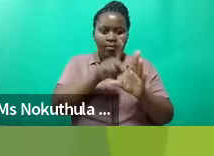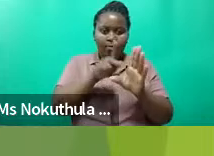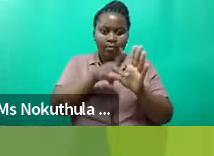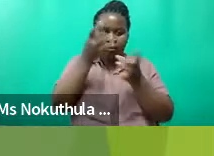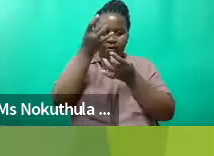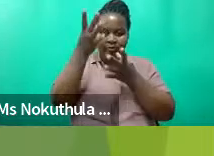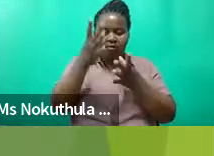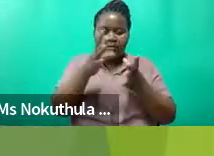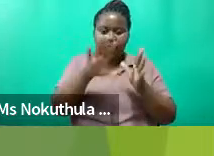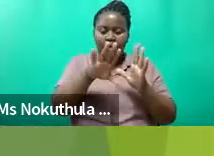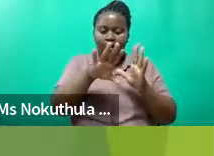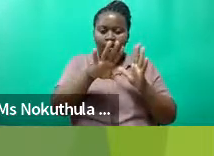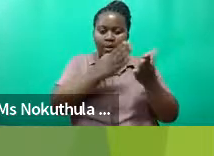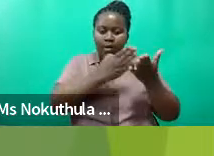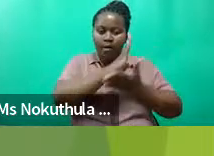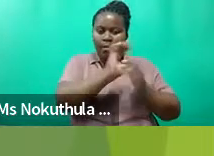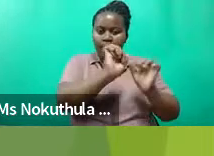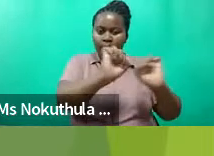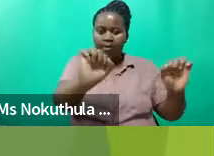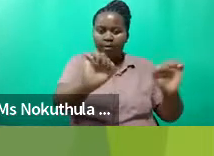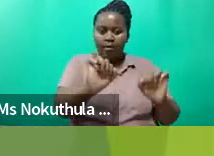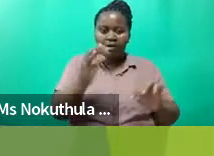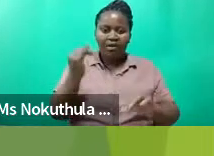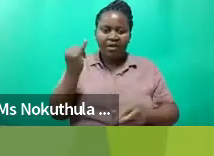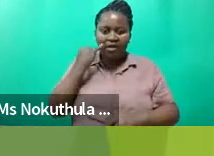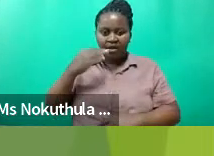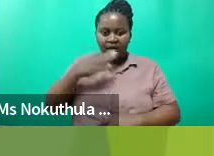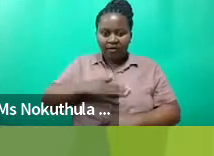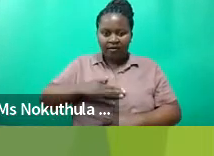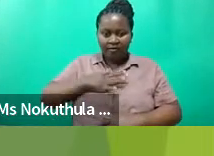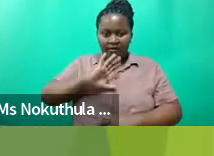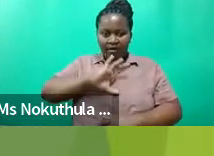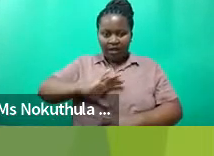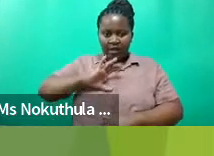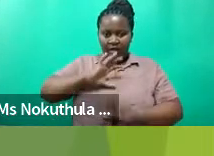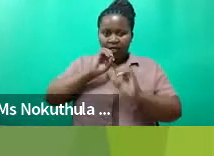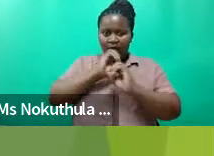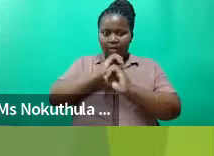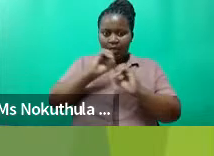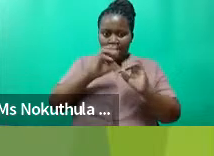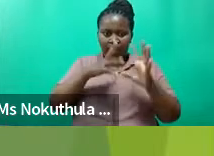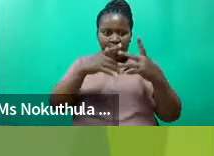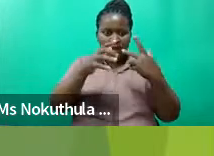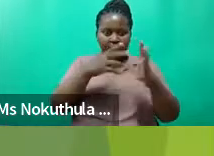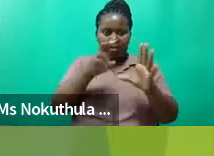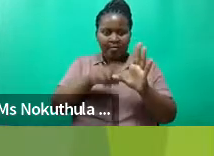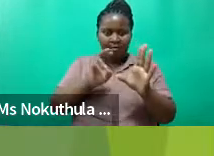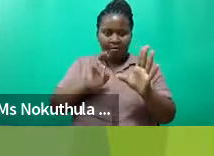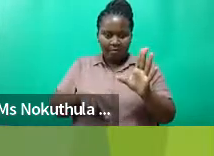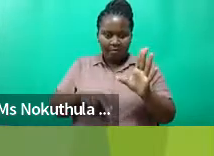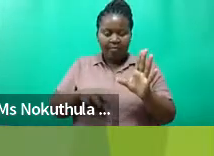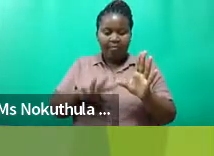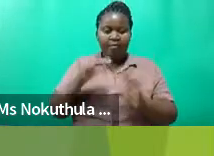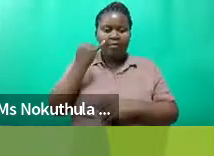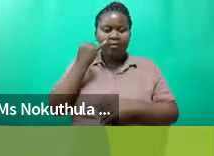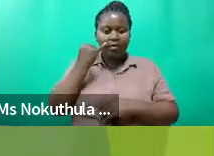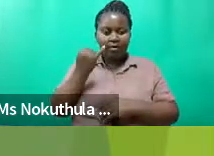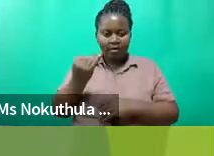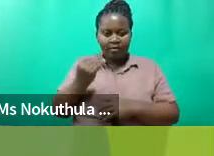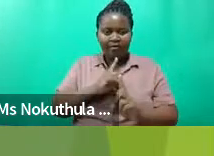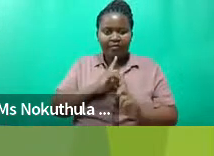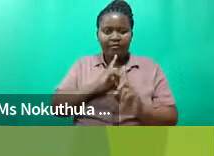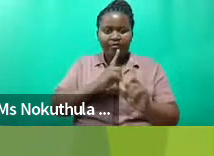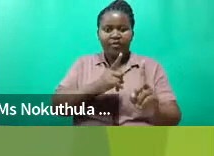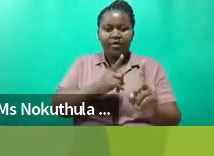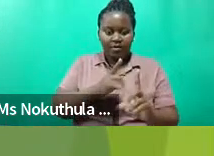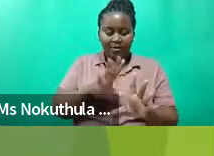and that if they felt uncomfortable at any stage, they could leave. And if they were unable to answer, they were not forced to